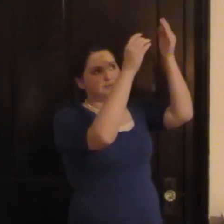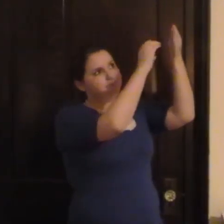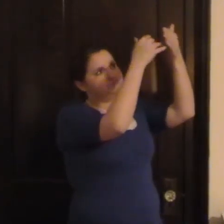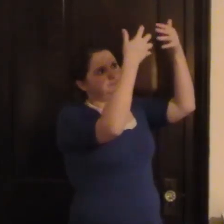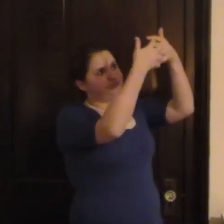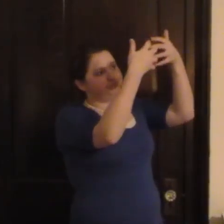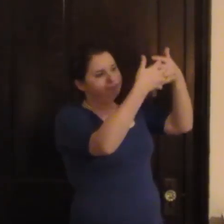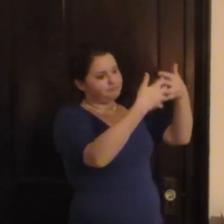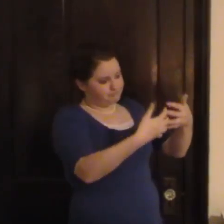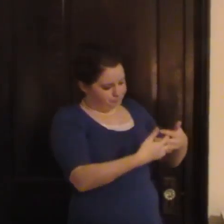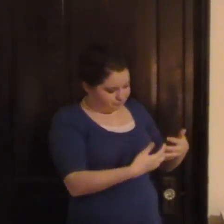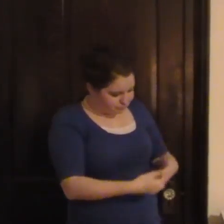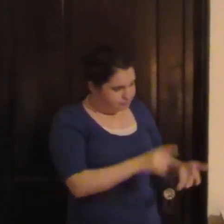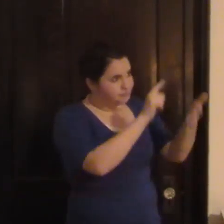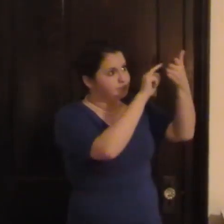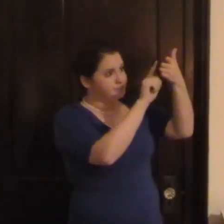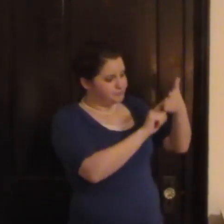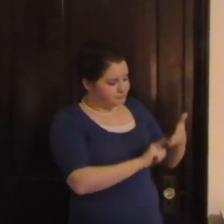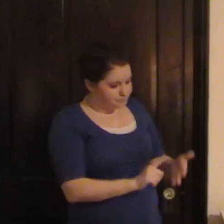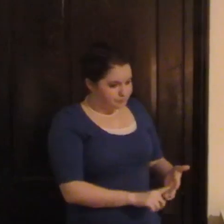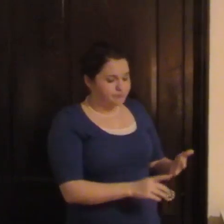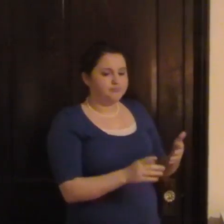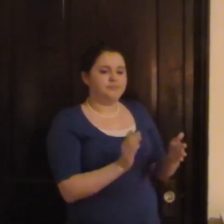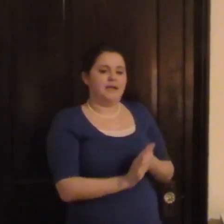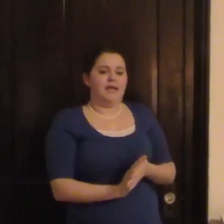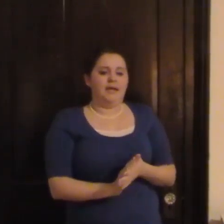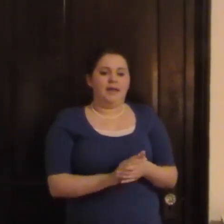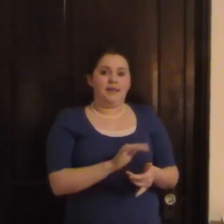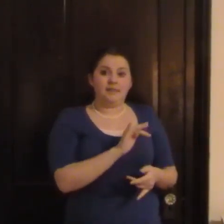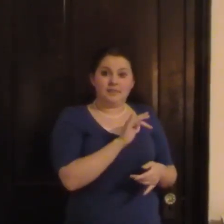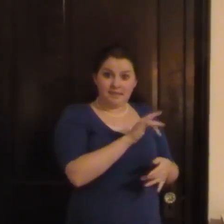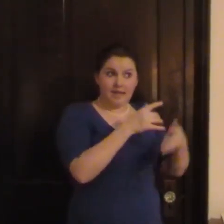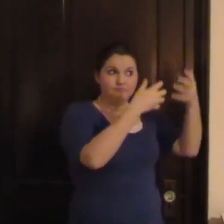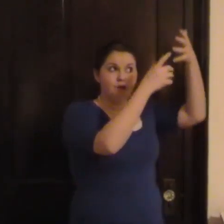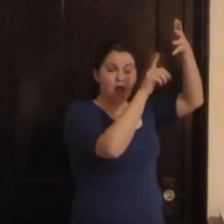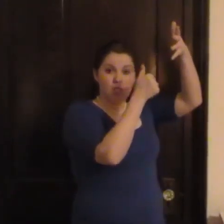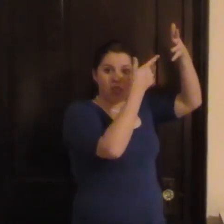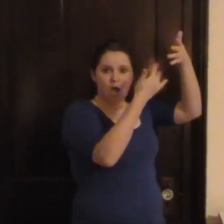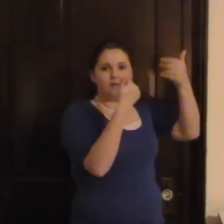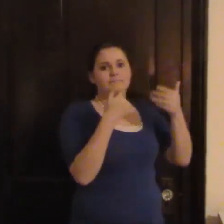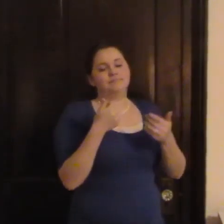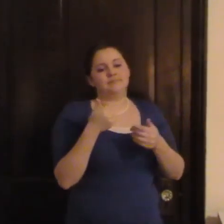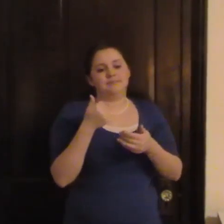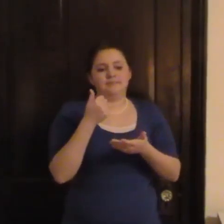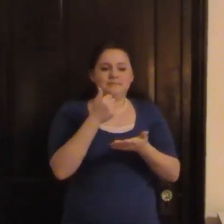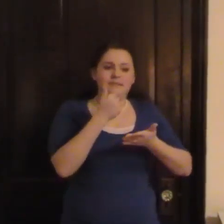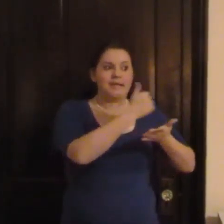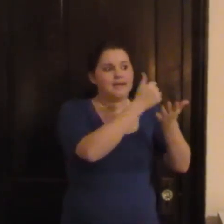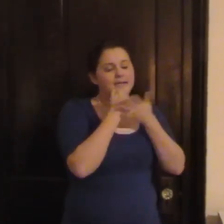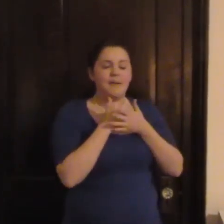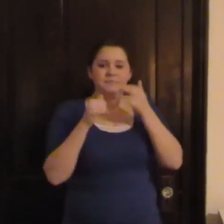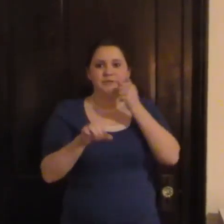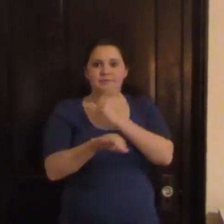order to prevent someone from trying to embezzle or illegally get money out of a company that they ought not to. Once that's been done,